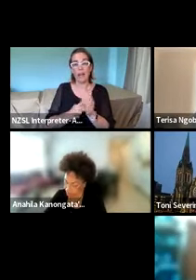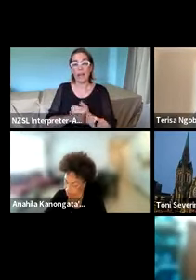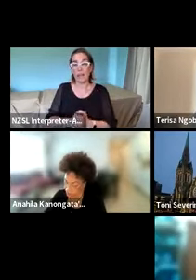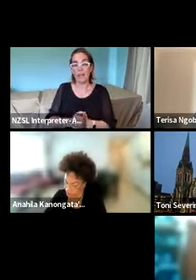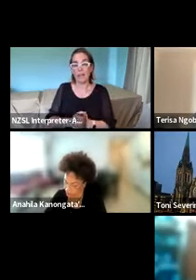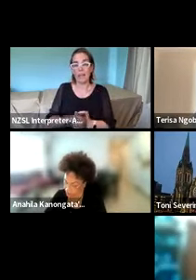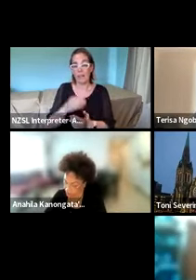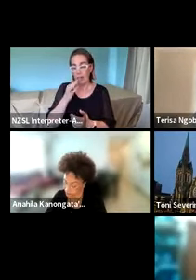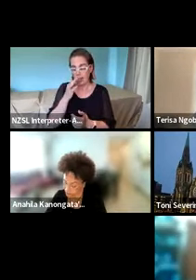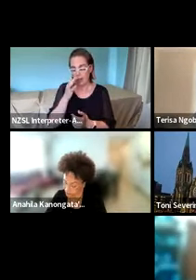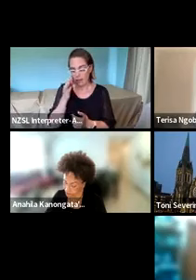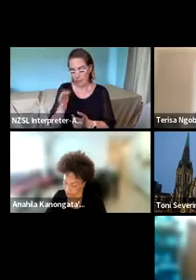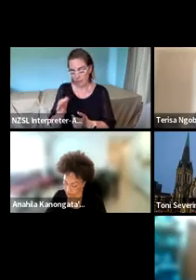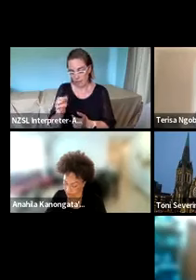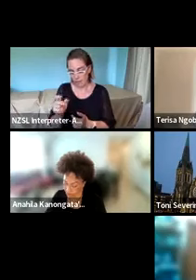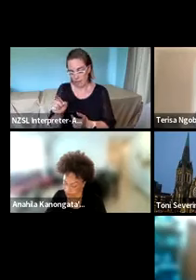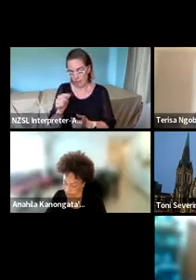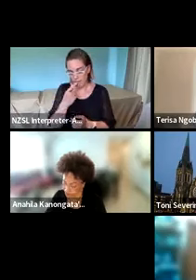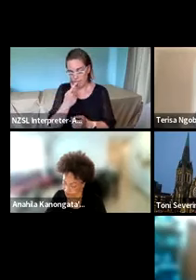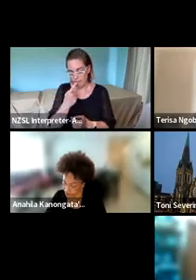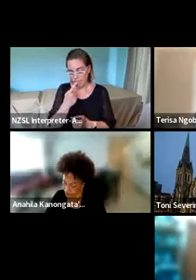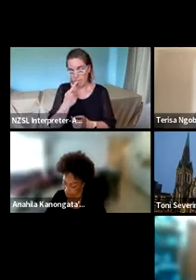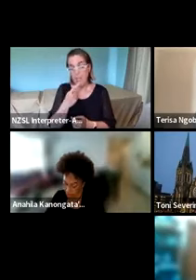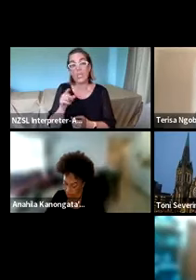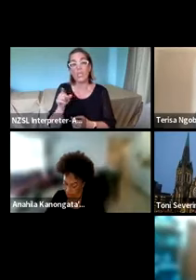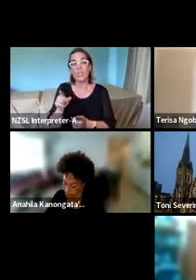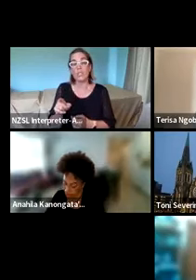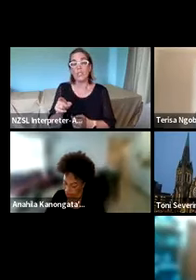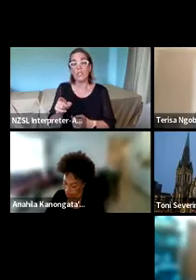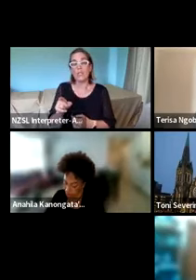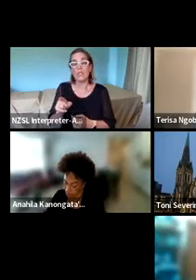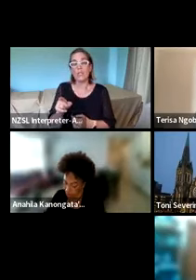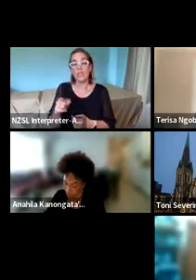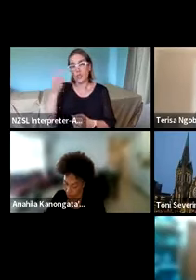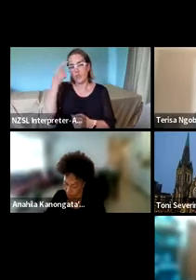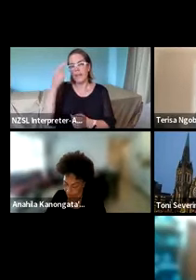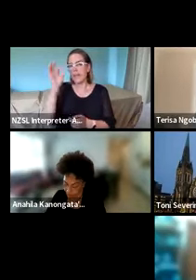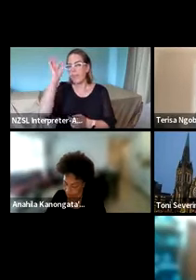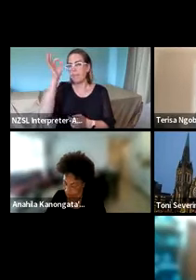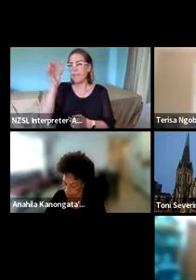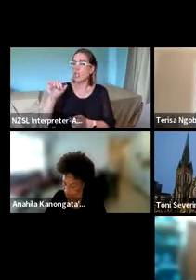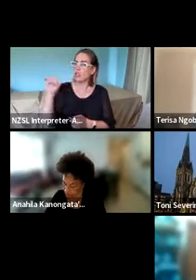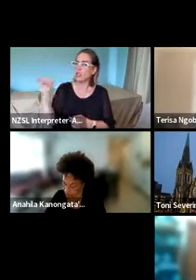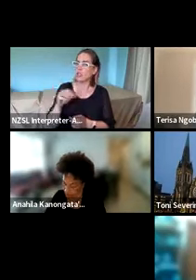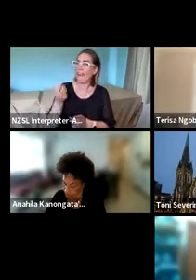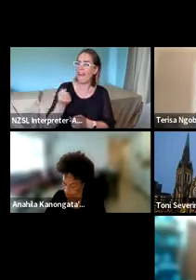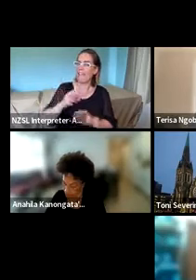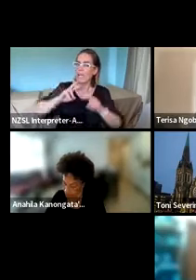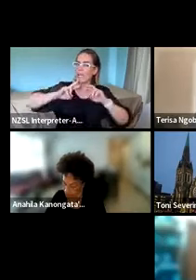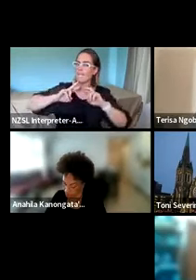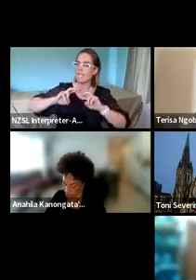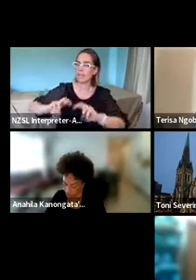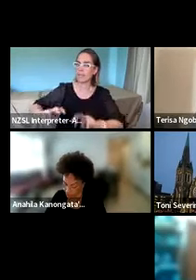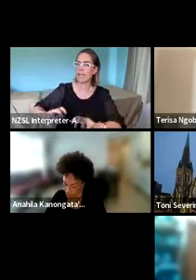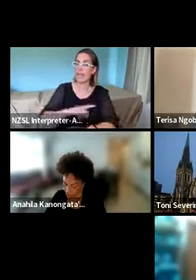a place for the committee having an investigative